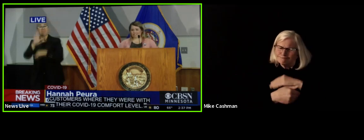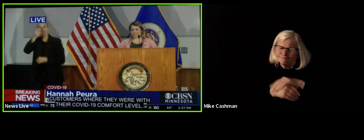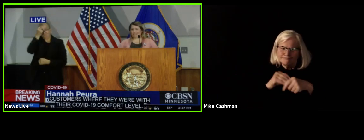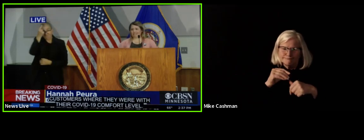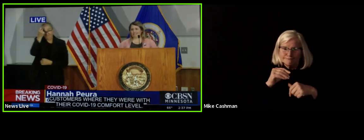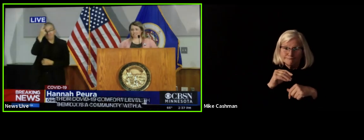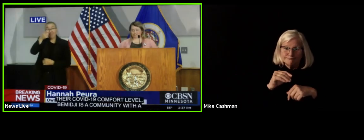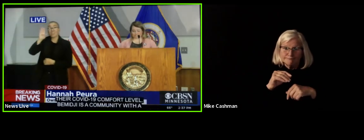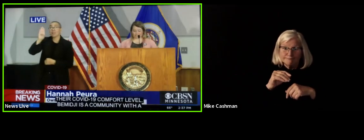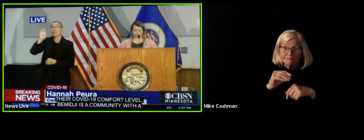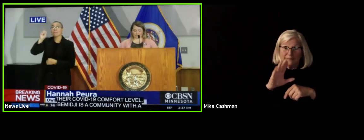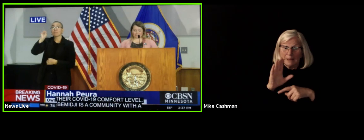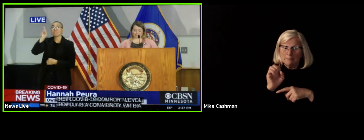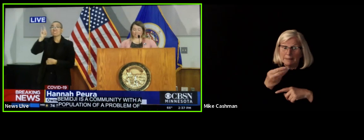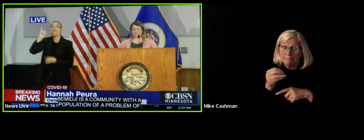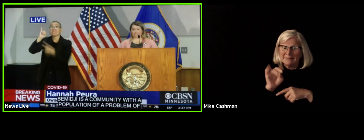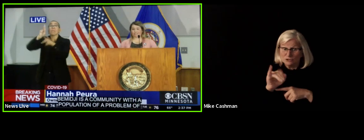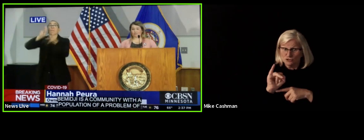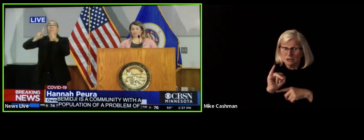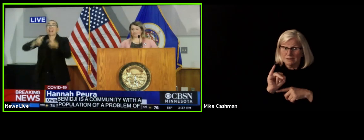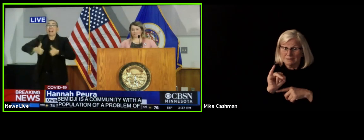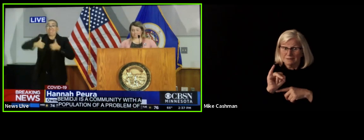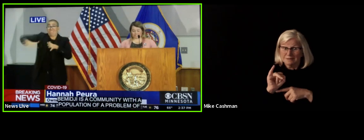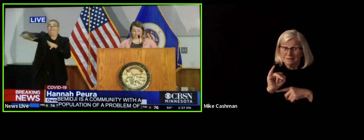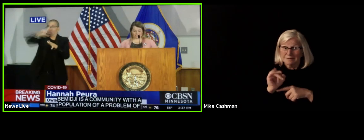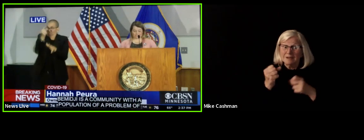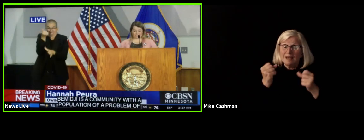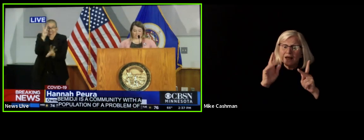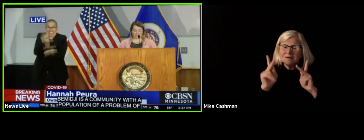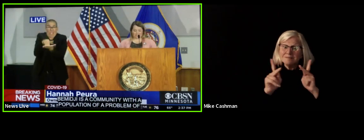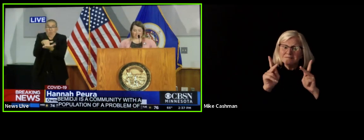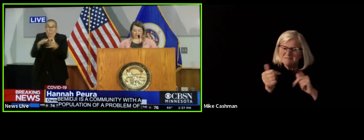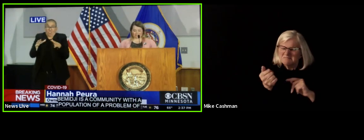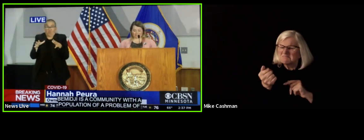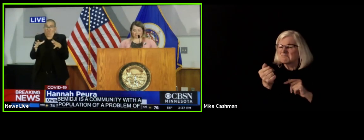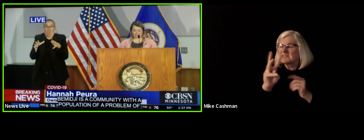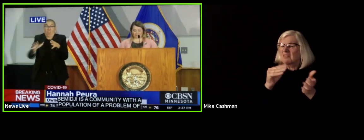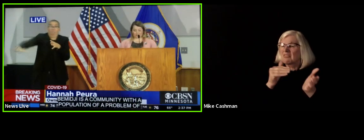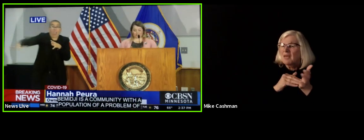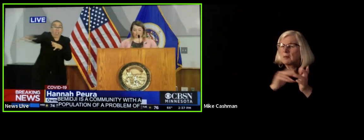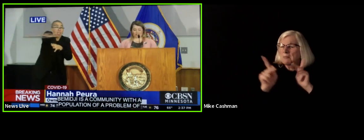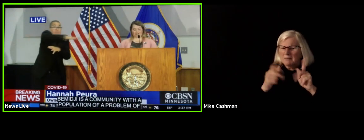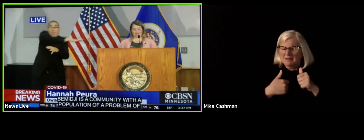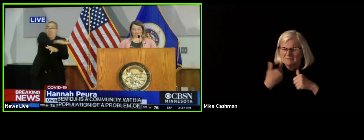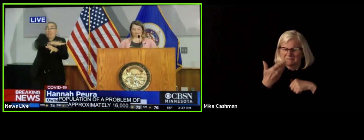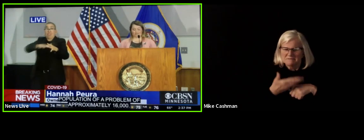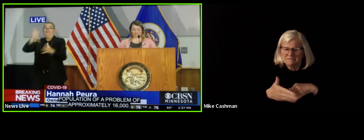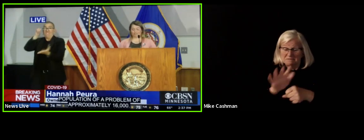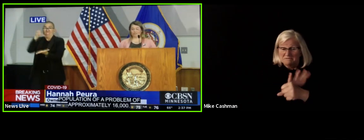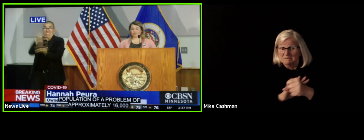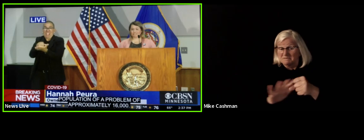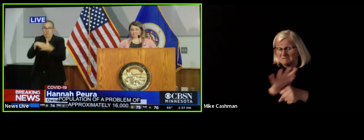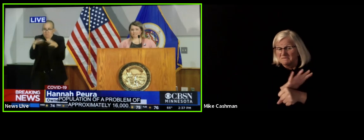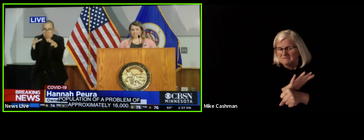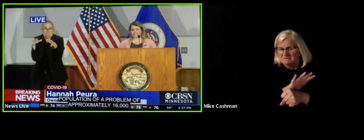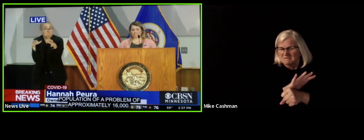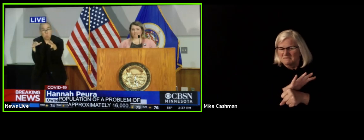16,000, and in the surrounding area, there's about 50,000. It's also a favorite